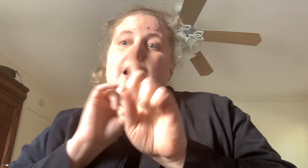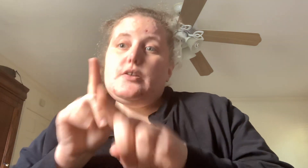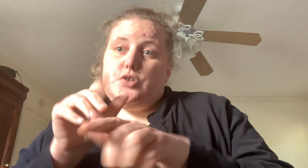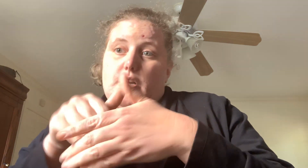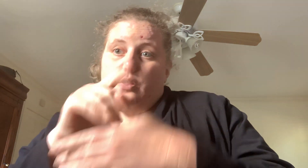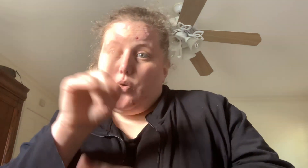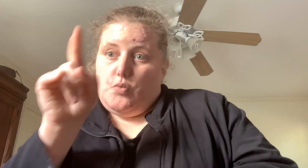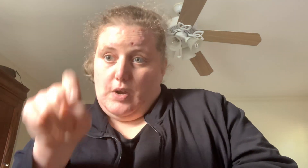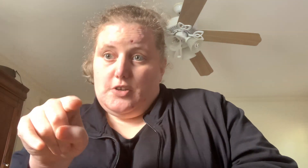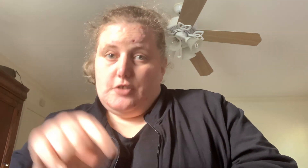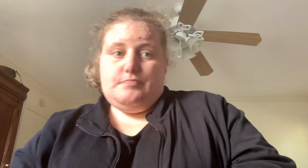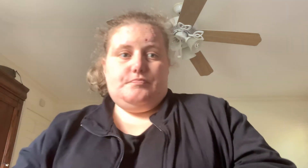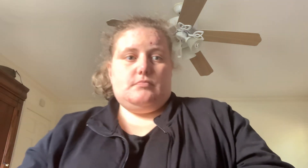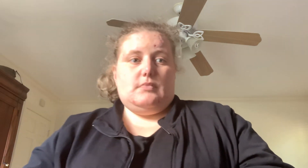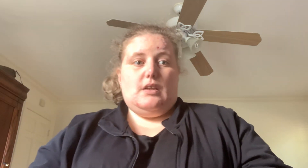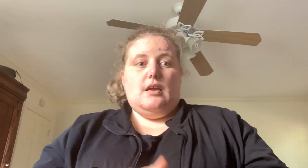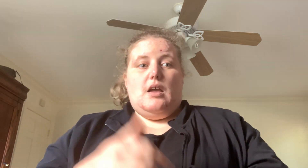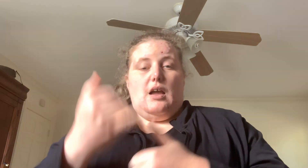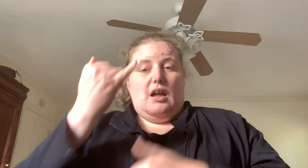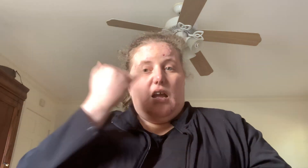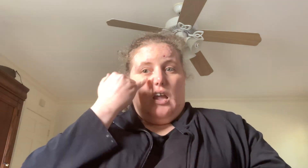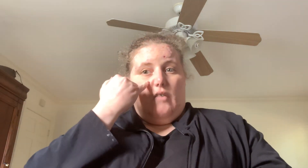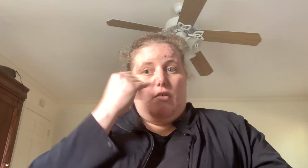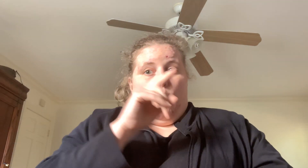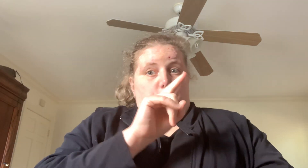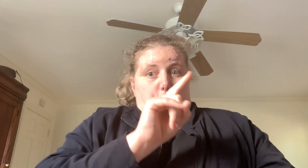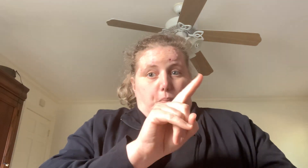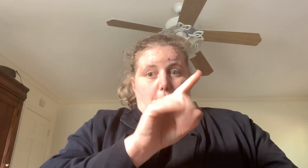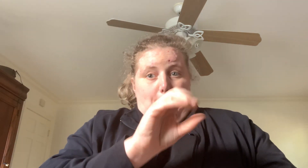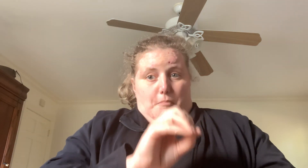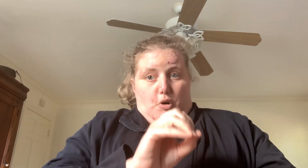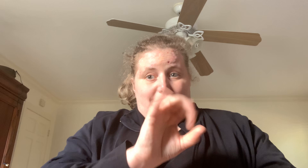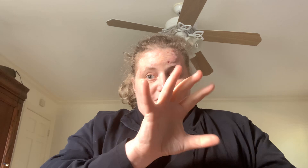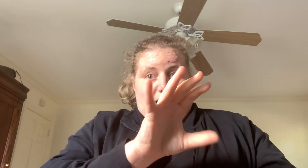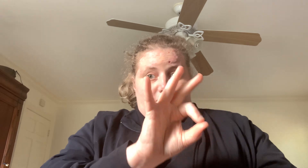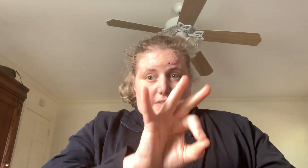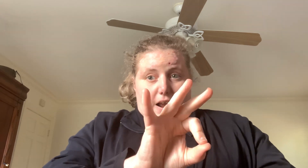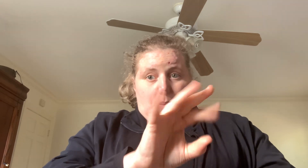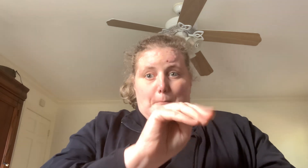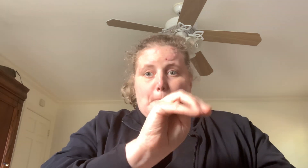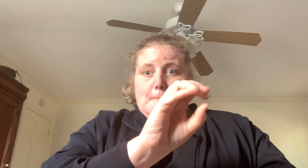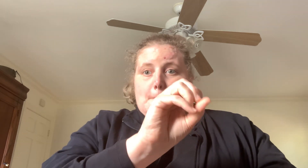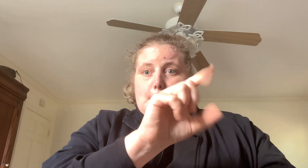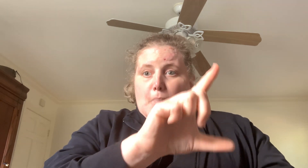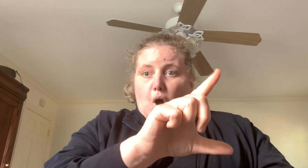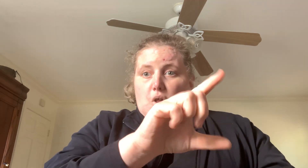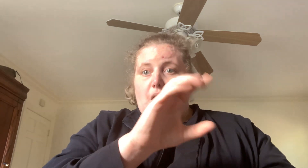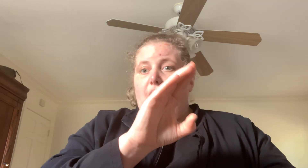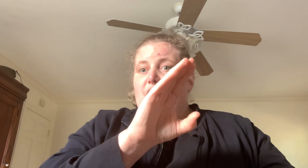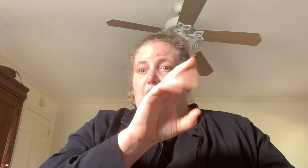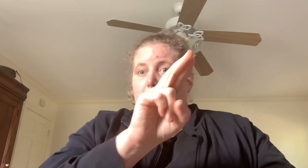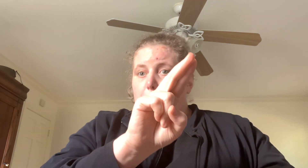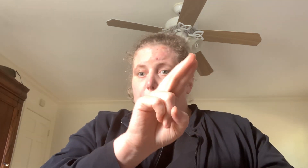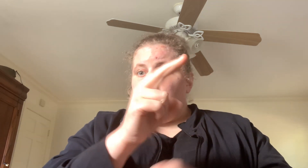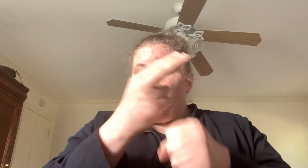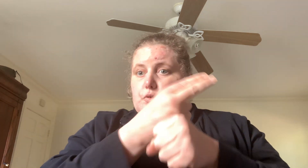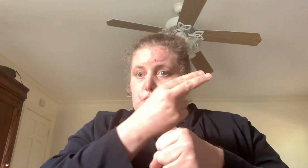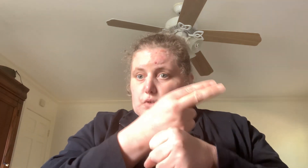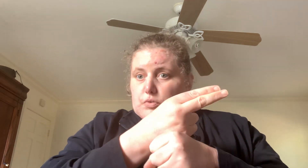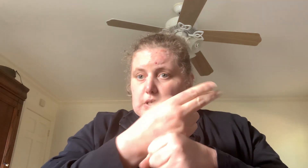says, if 1.59 moles of copper is used, how many moles of copper oxide will be formed? So this is